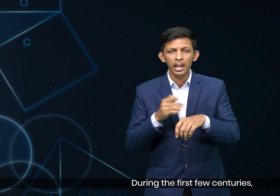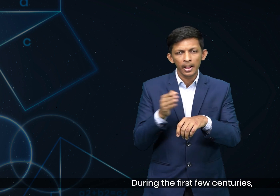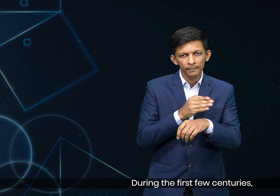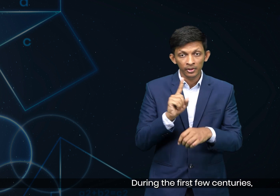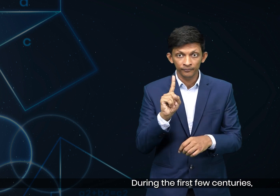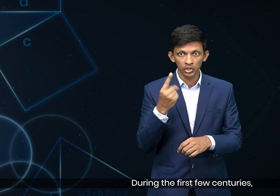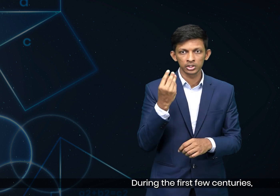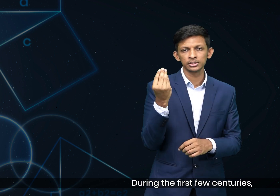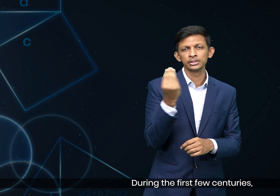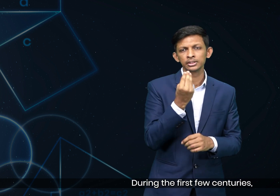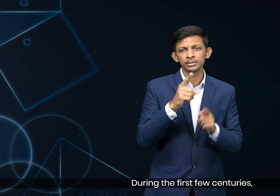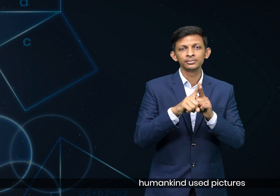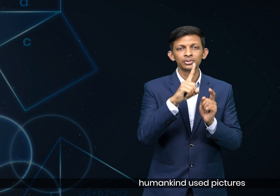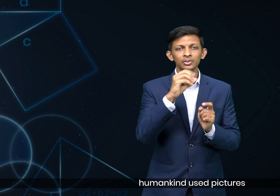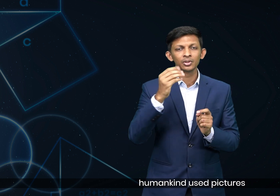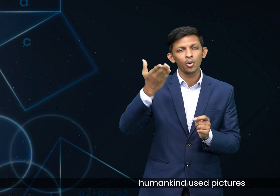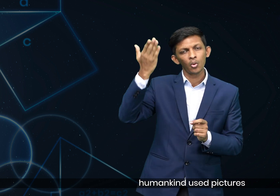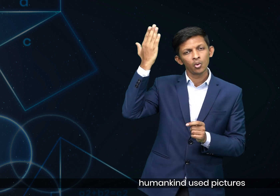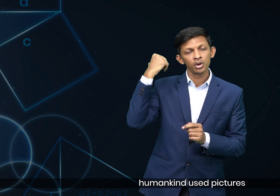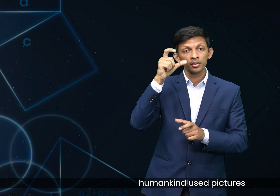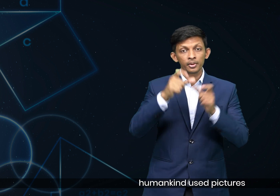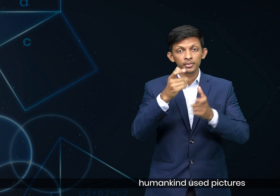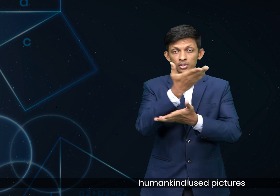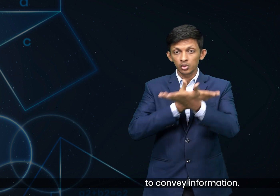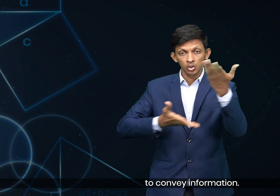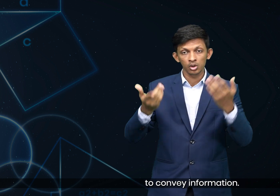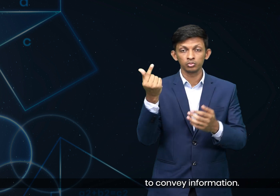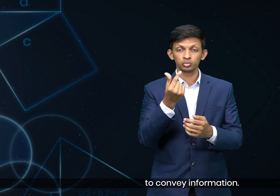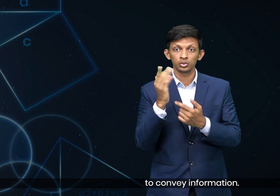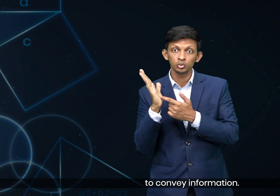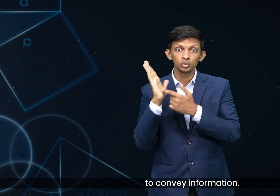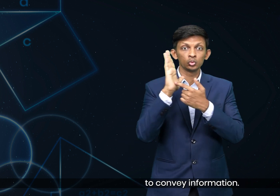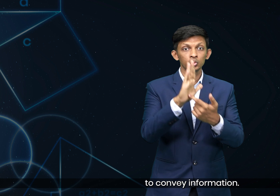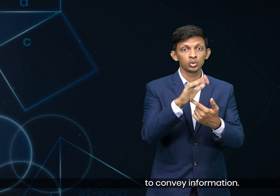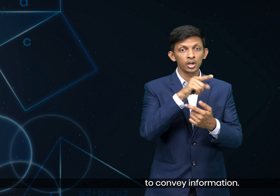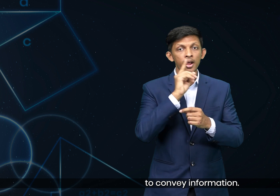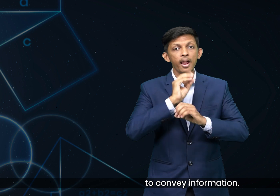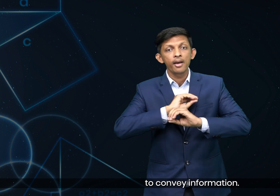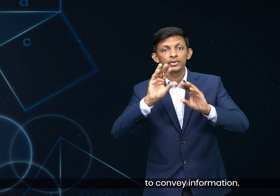During the first few centuries, humankind used pictures to convey information.